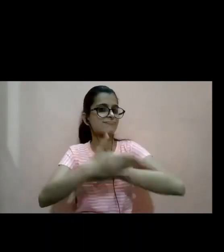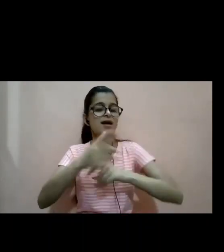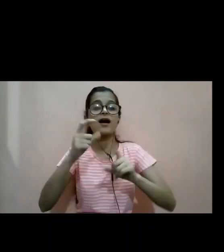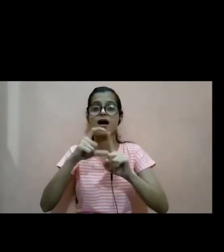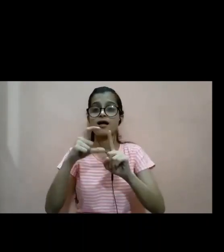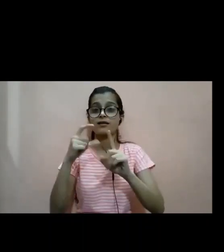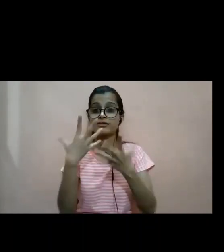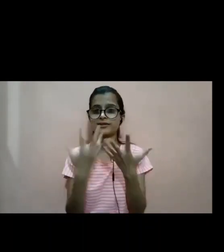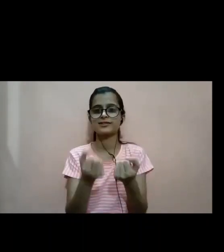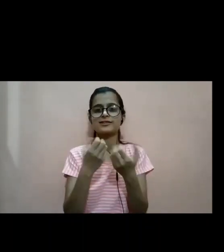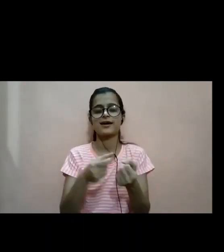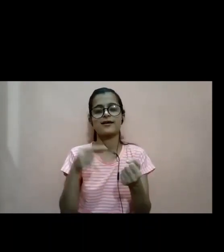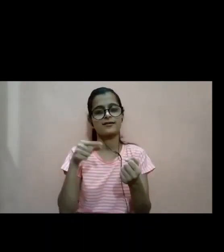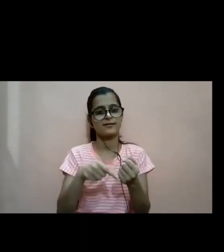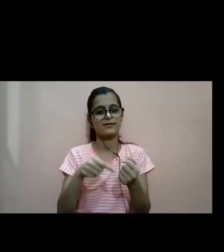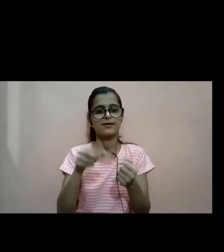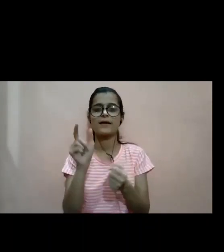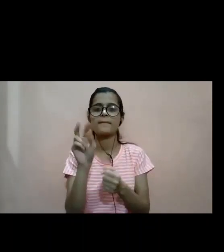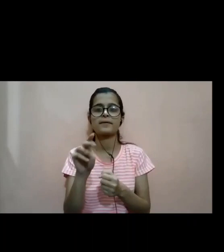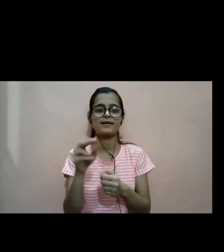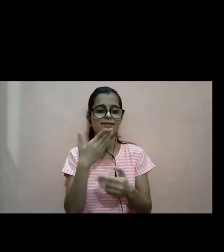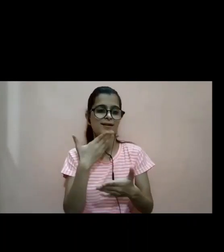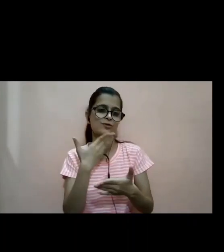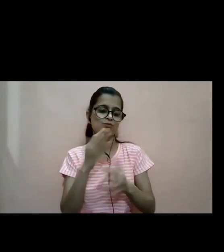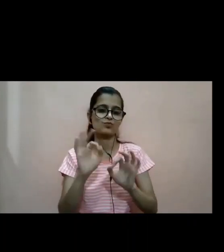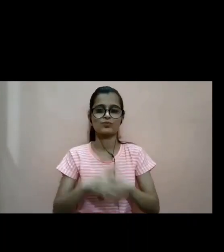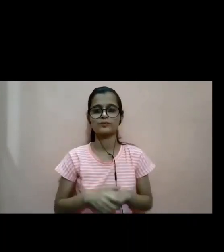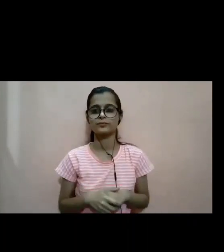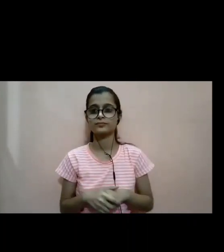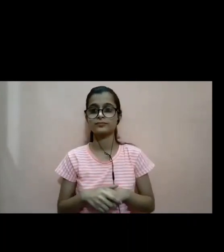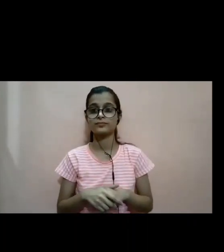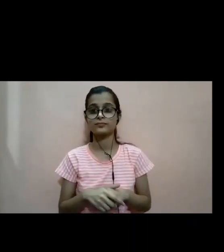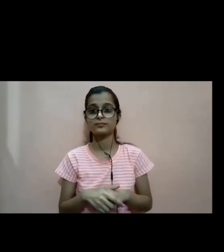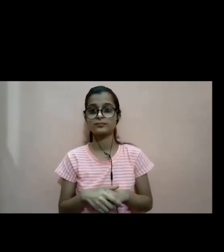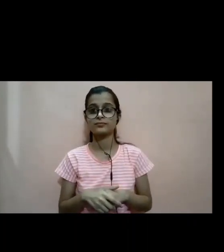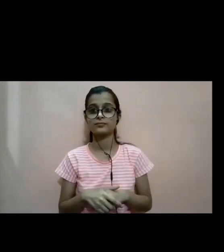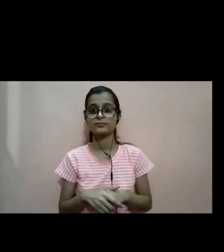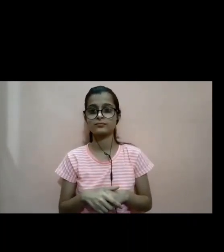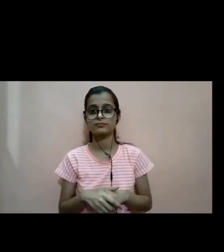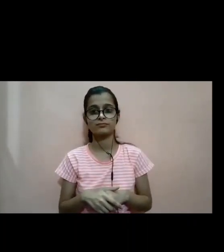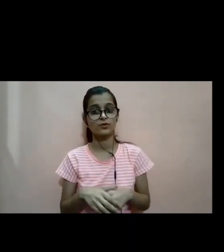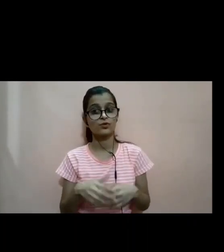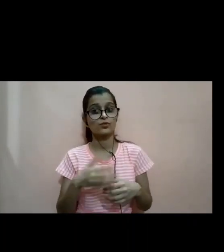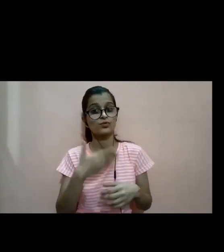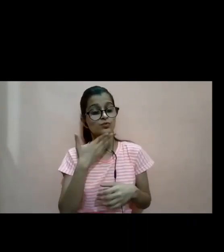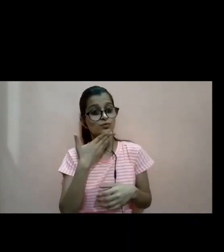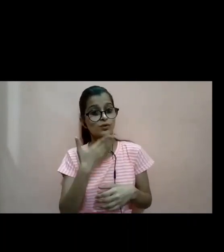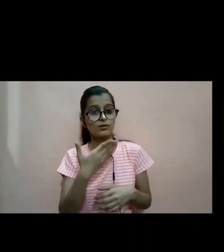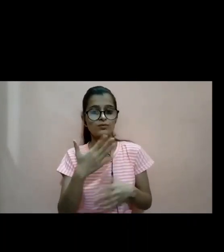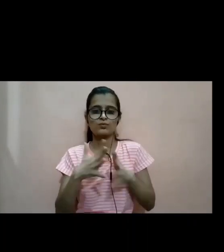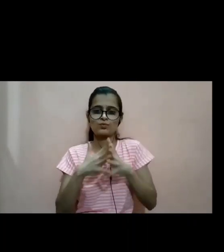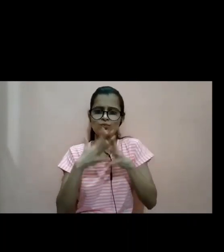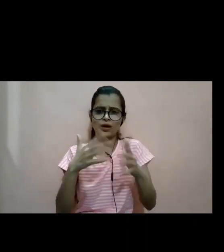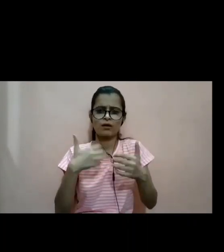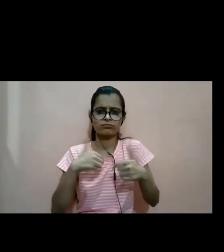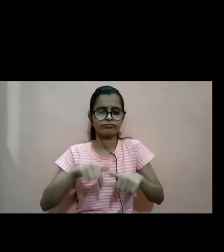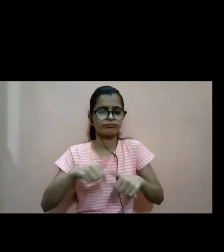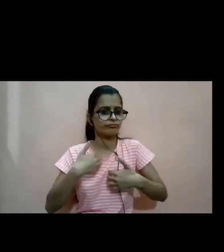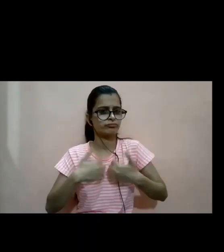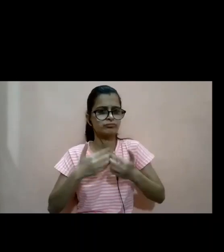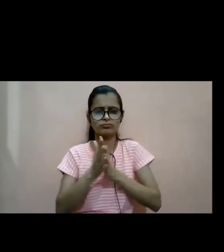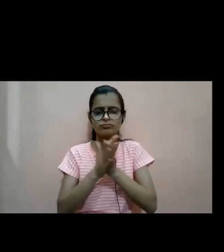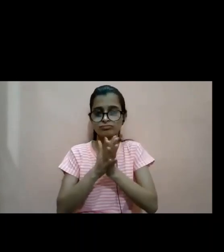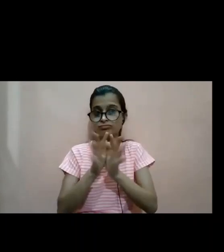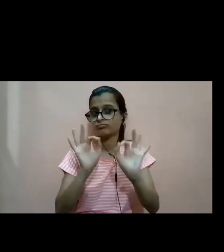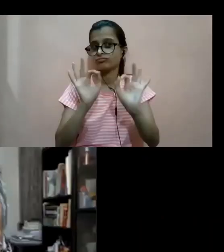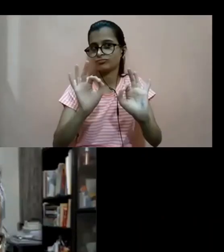you. Thank you. That was extremely interesting and, at least to me, hugely